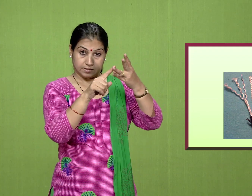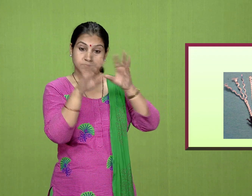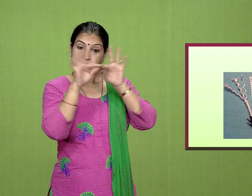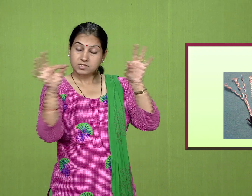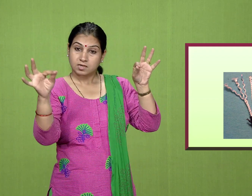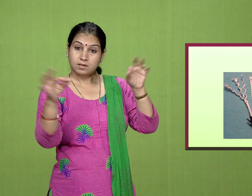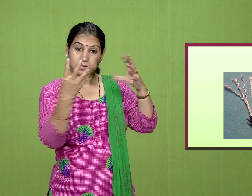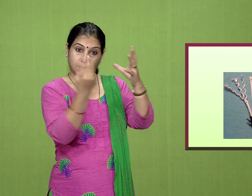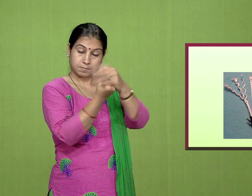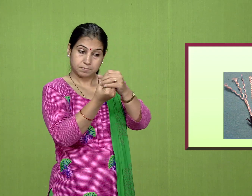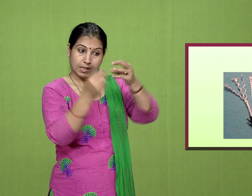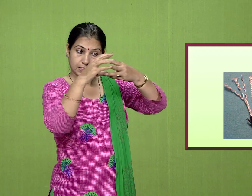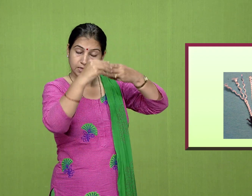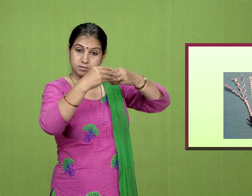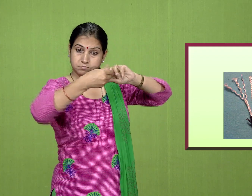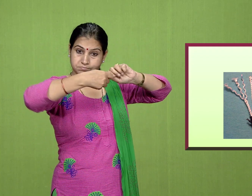are making a ply yarn.